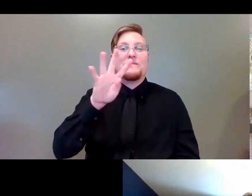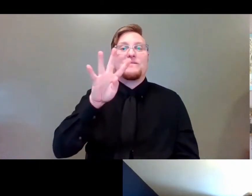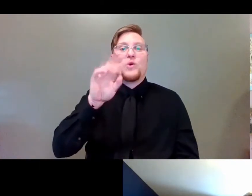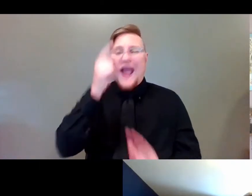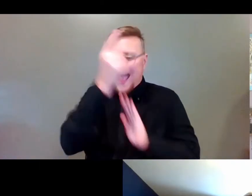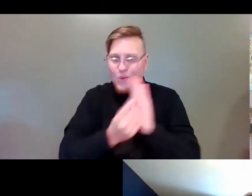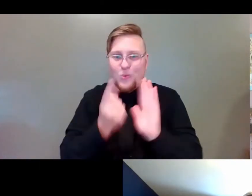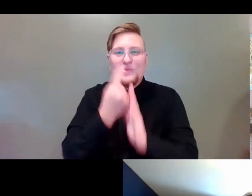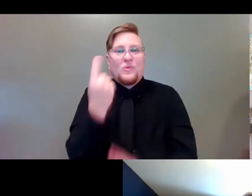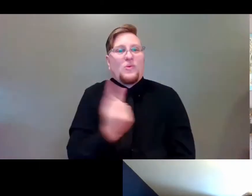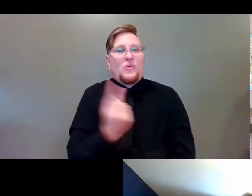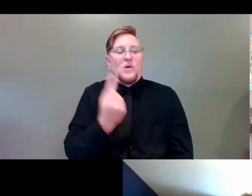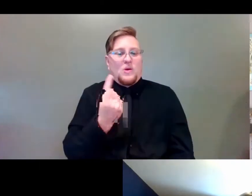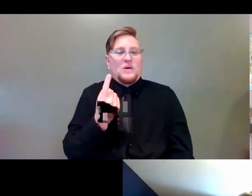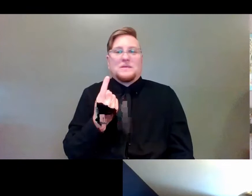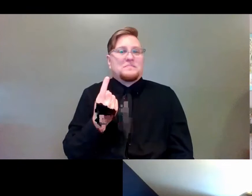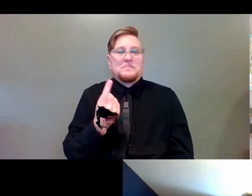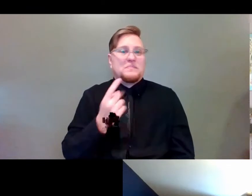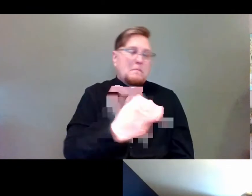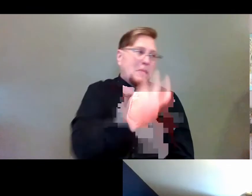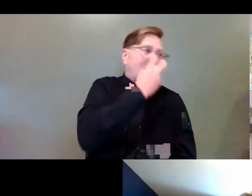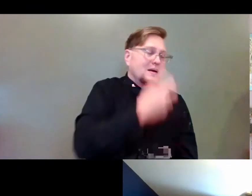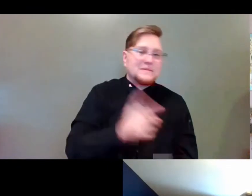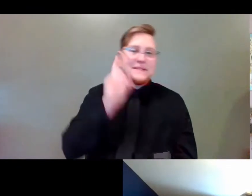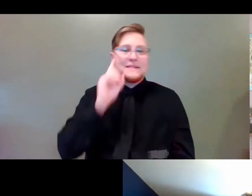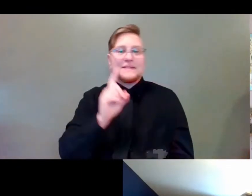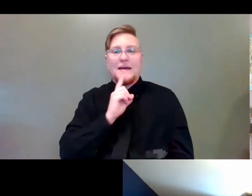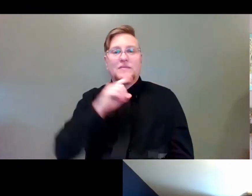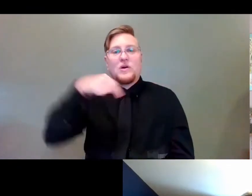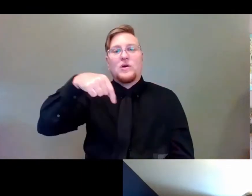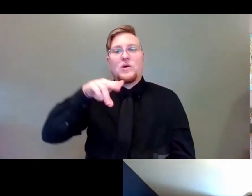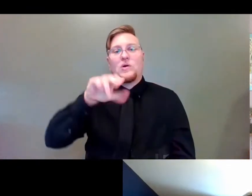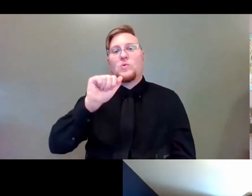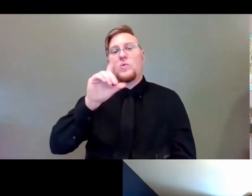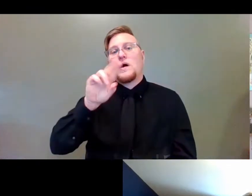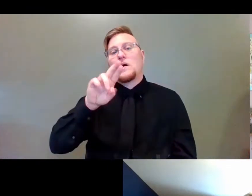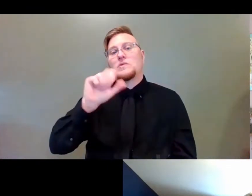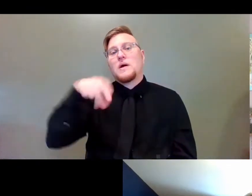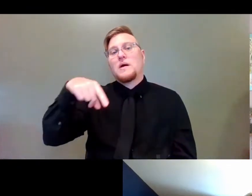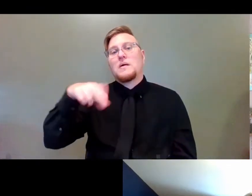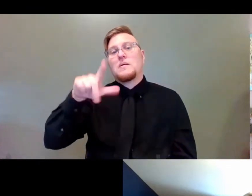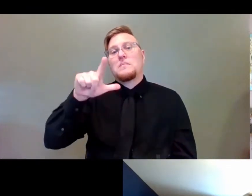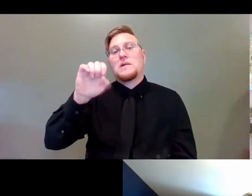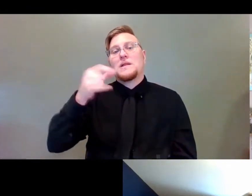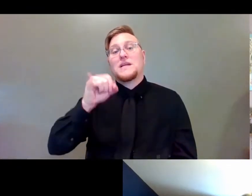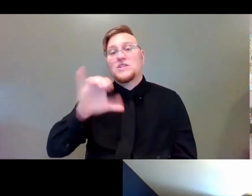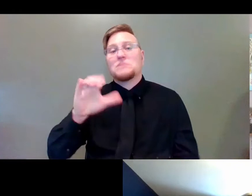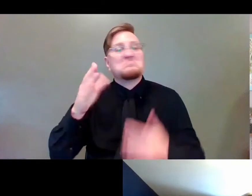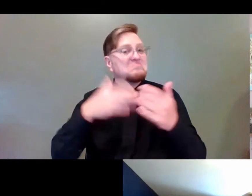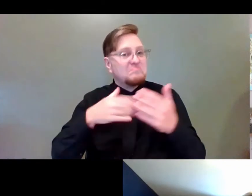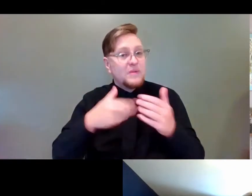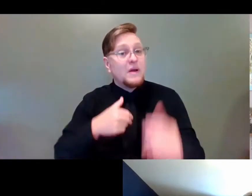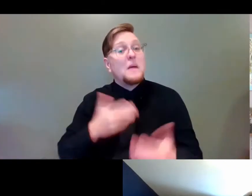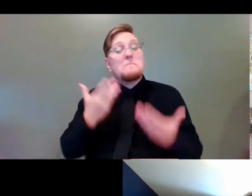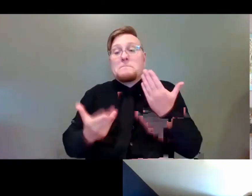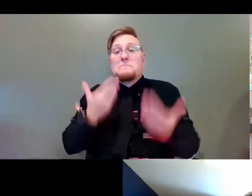they're blind, quadriplegic, deaf, whatever the disability. And they perhaps were a little nervous about that, and they did it, and